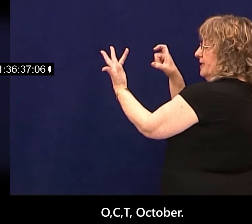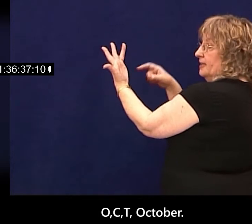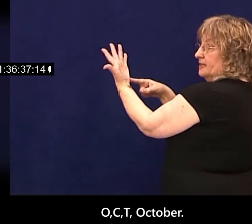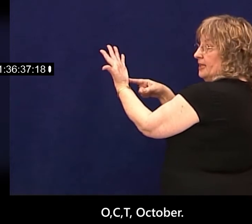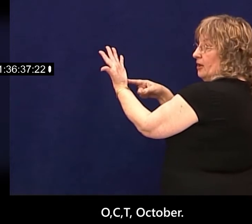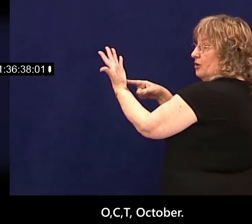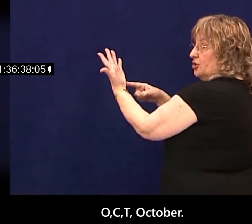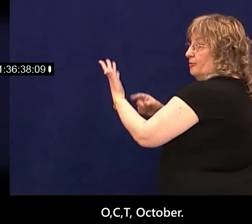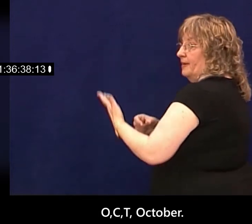OCT. October.